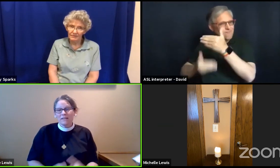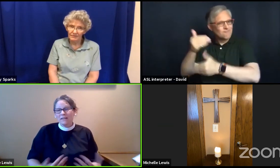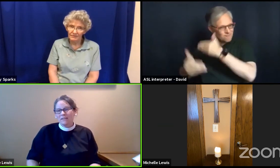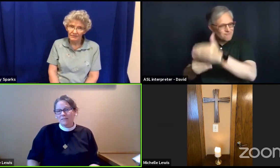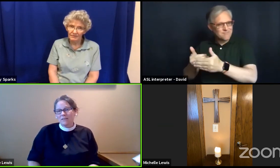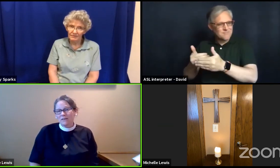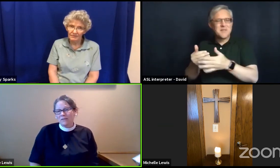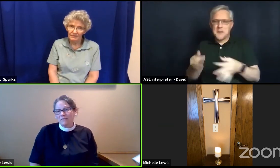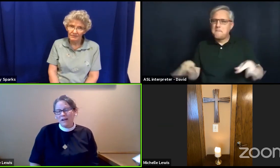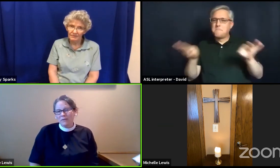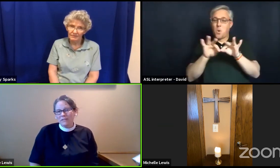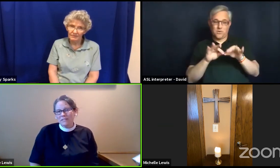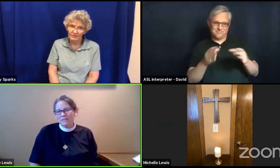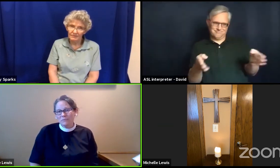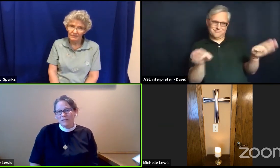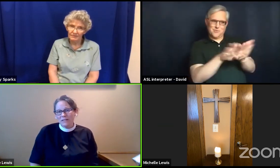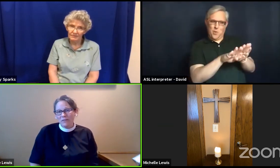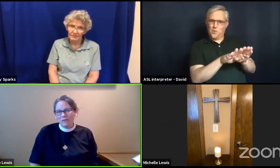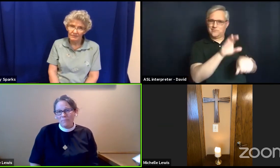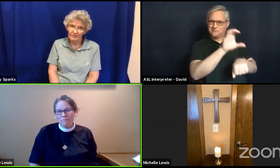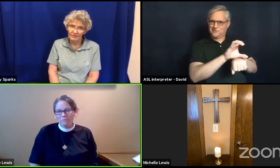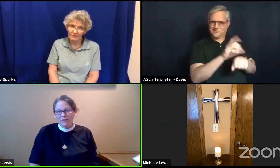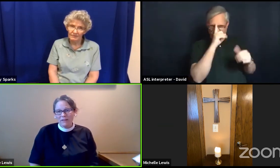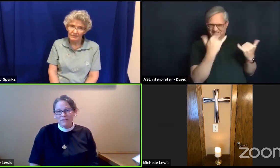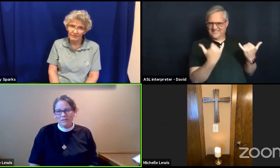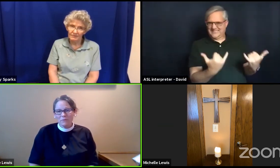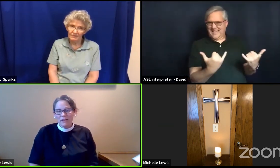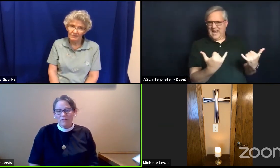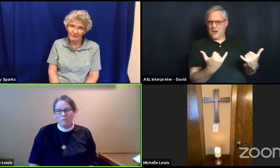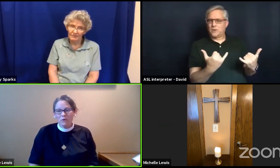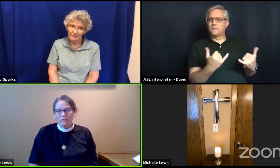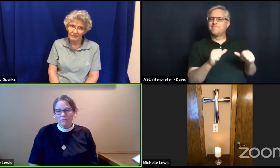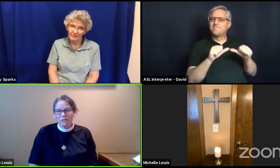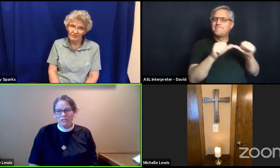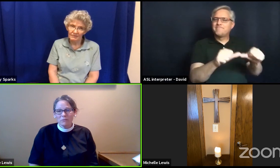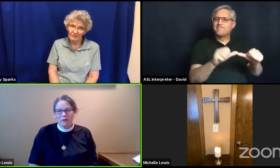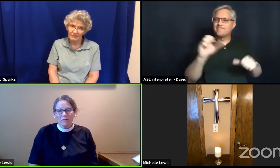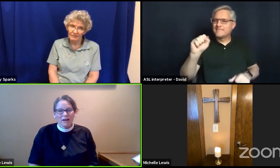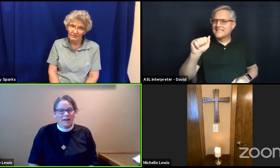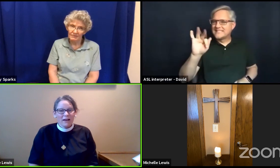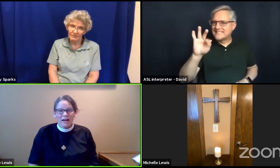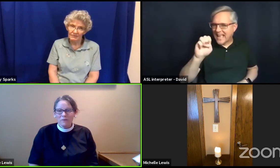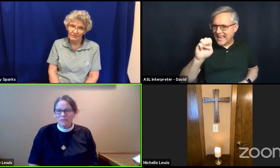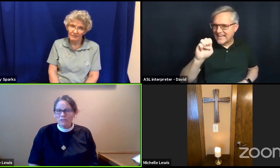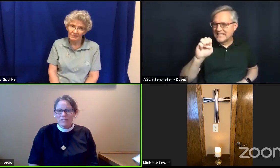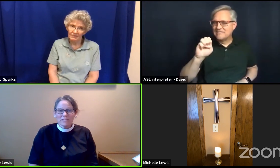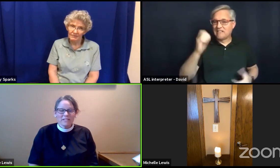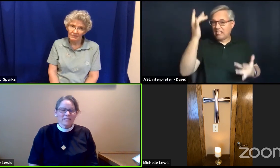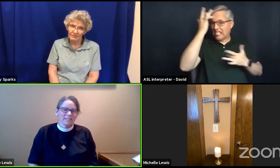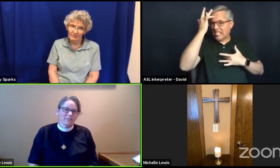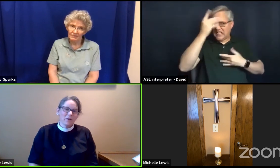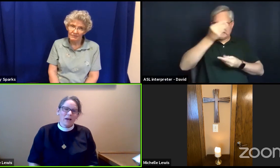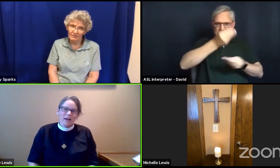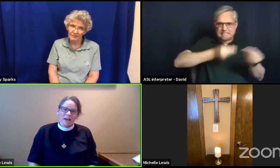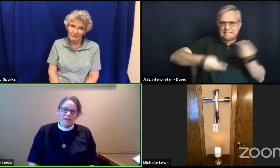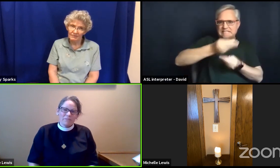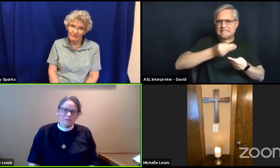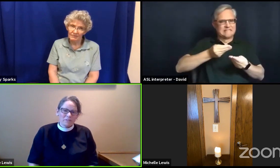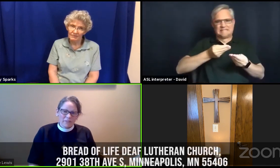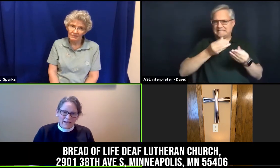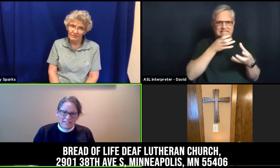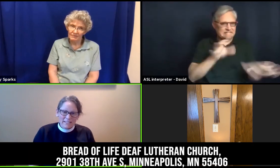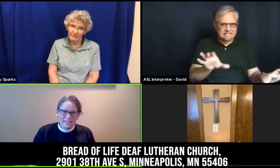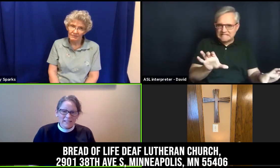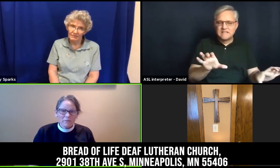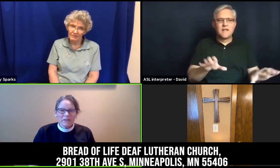spread the virus to one another until we have more information about how to treat it and if